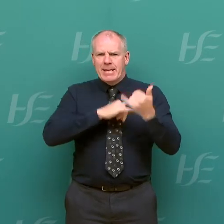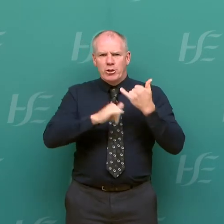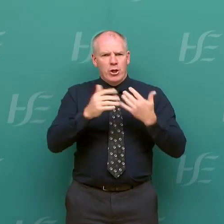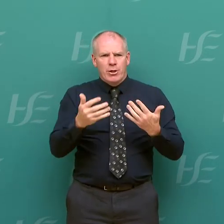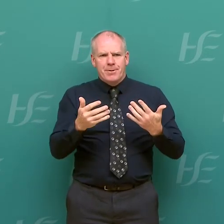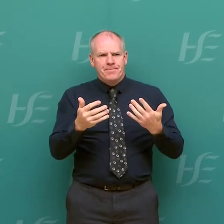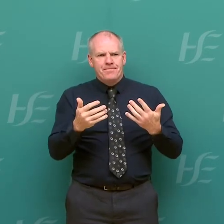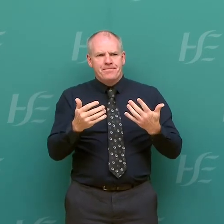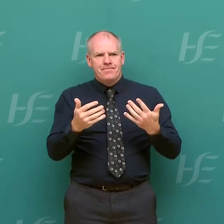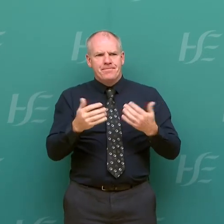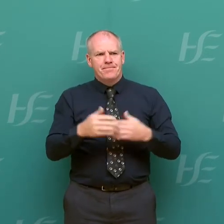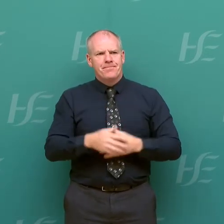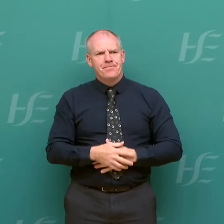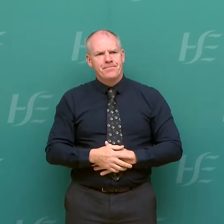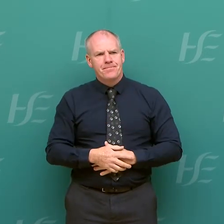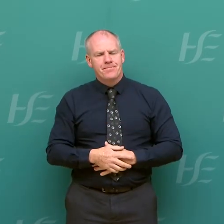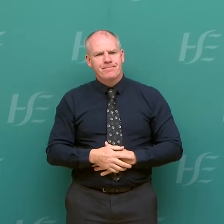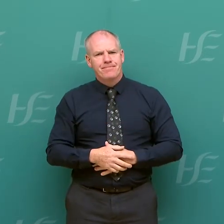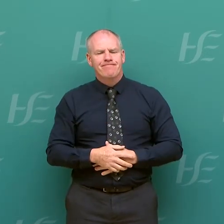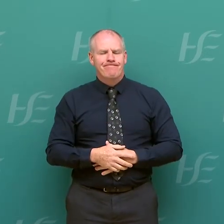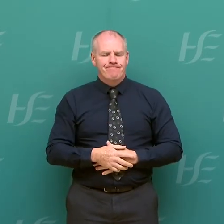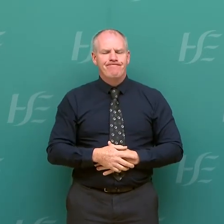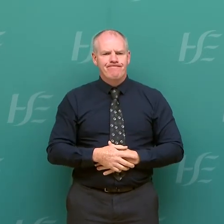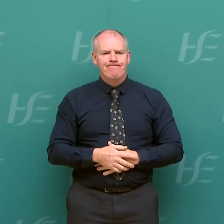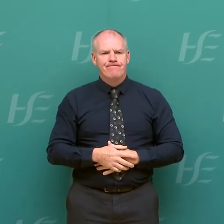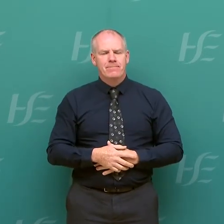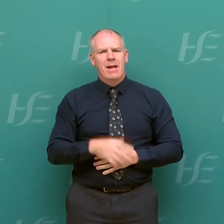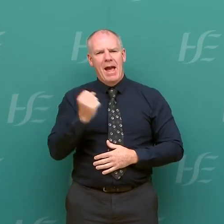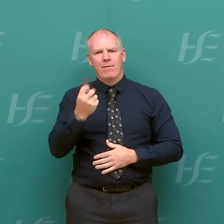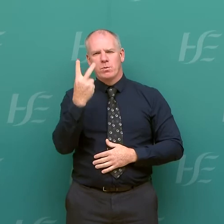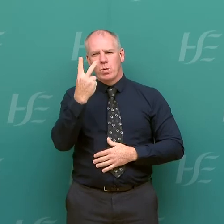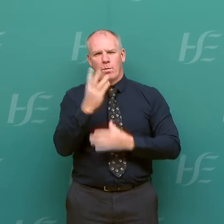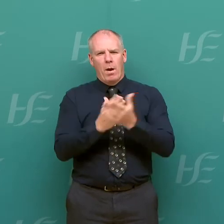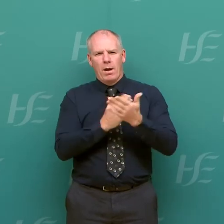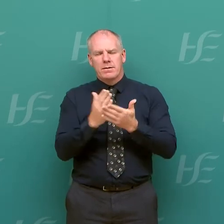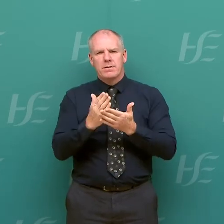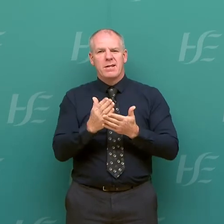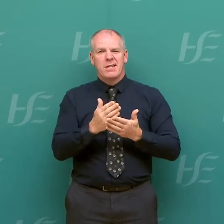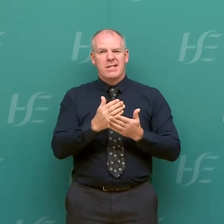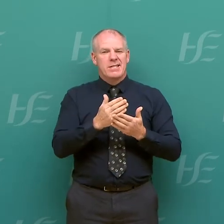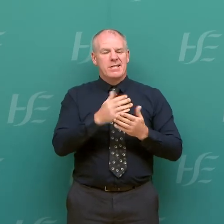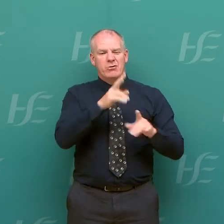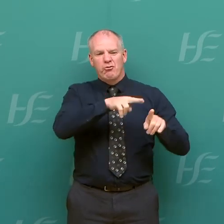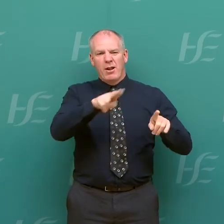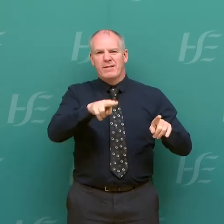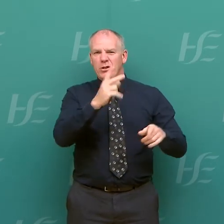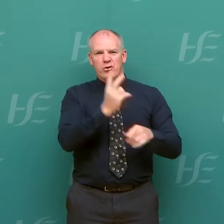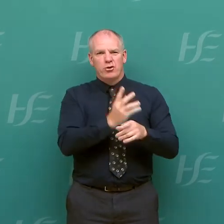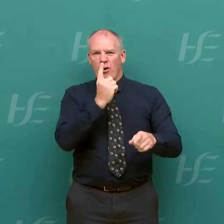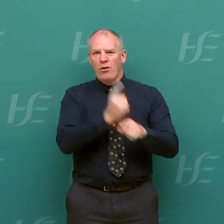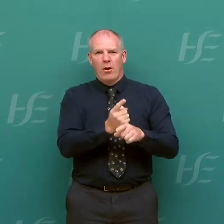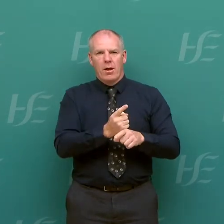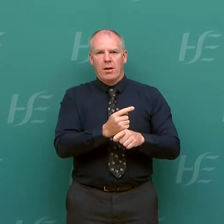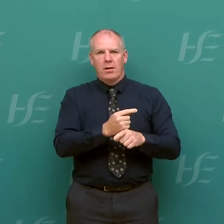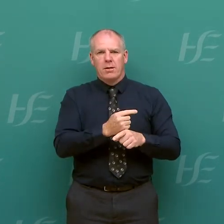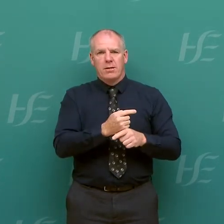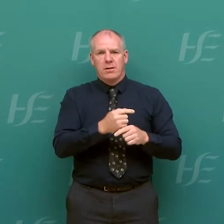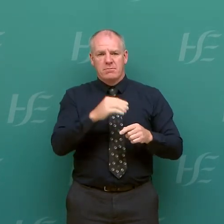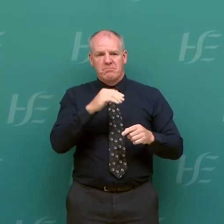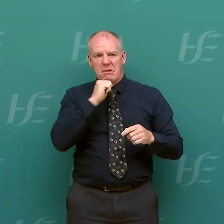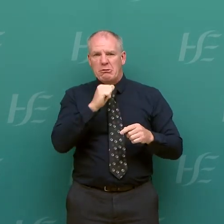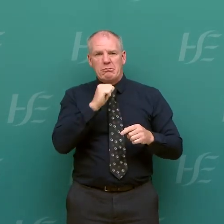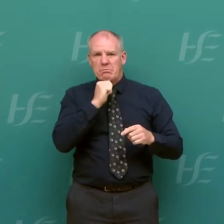I or anywhere near that. Yeah, I think there's two things. So trolleys, as we know, are just a symptom. Trolleys on their own don't mean a whole